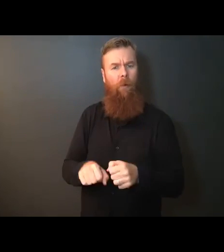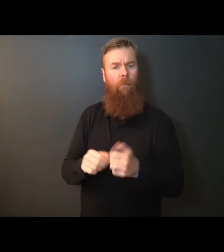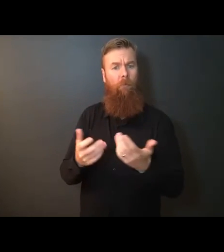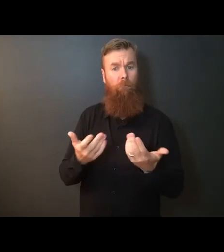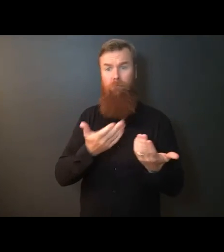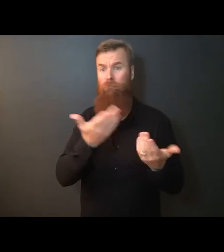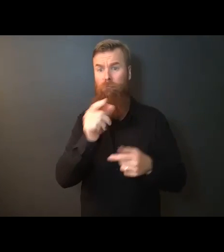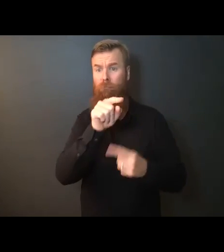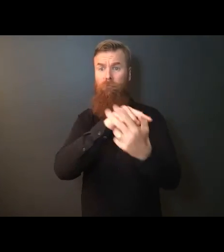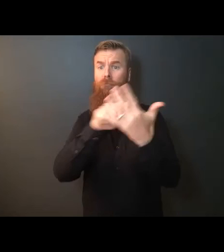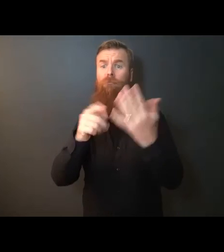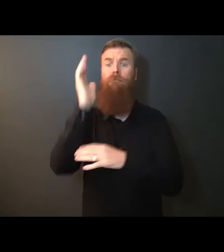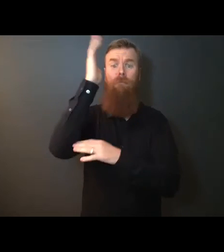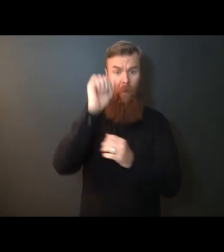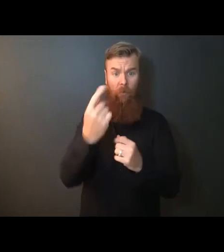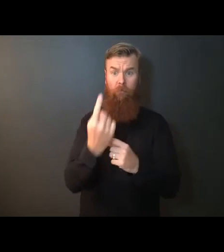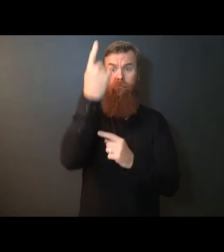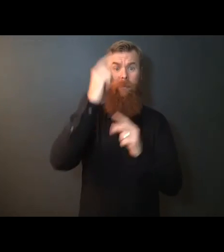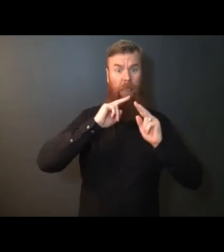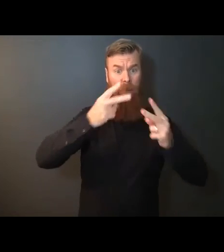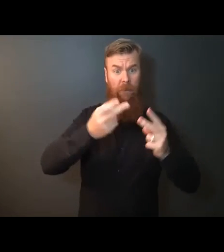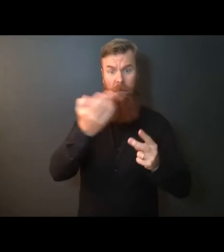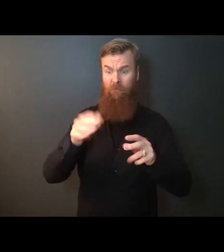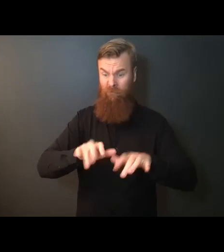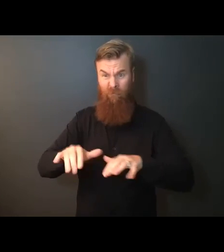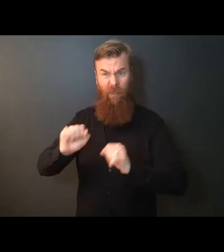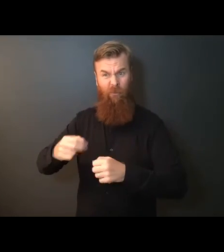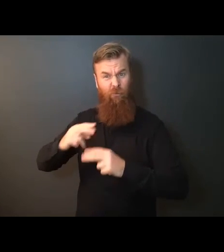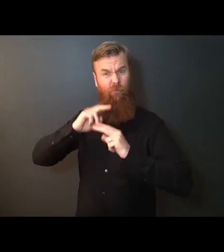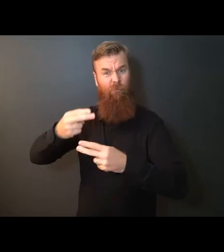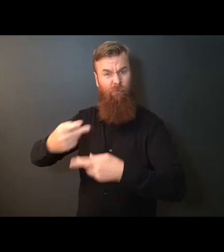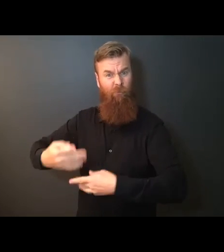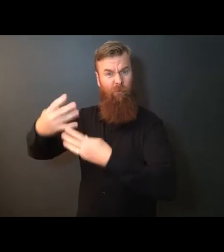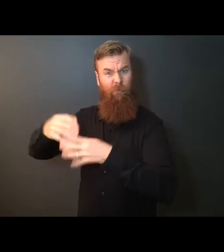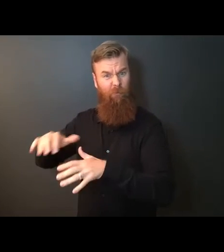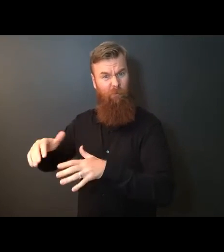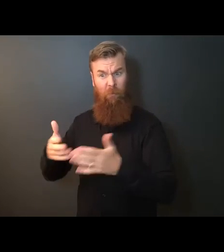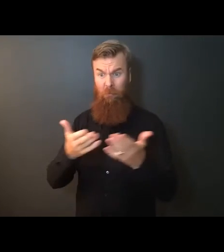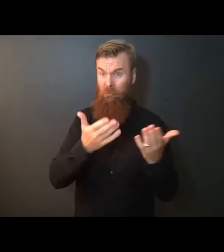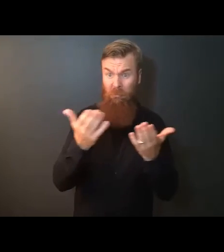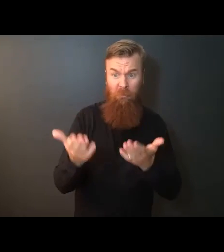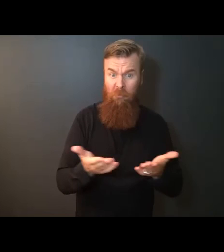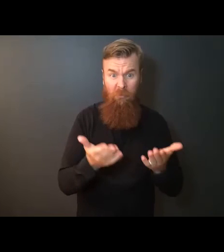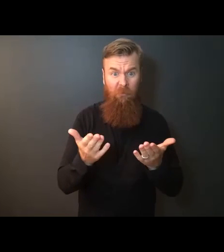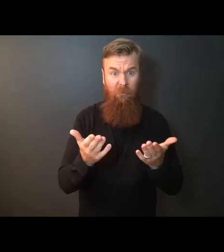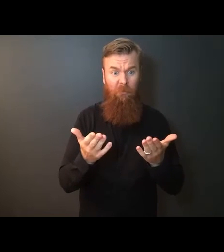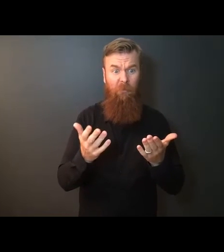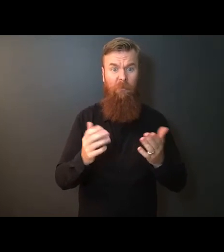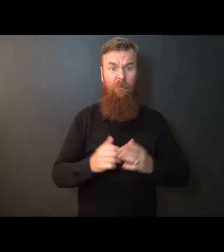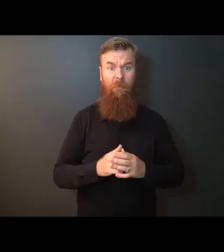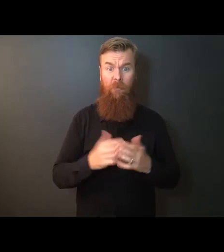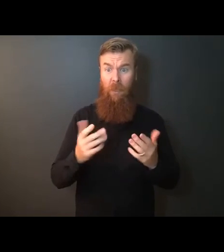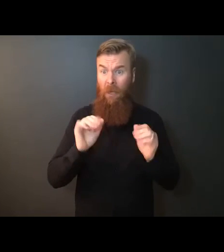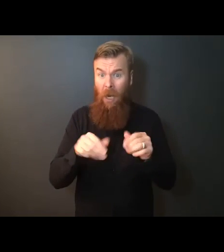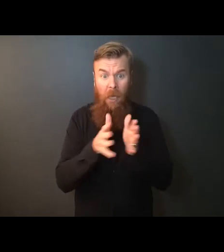Thank you. Yeah, that's a great question. Do we have panelists who would like to explain us how, or give some